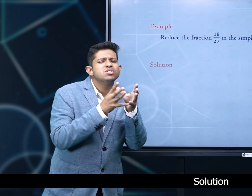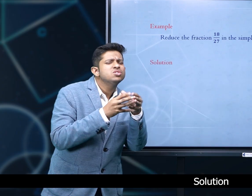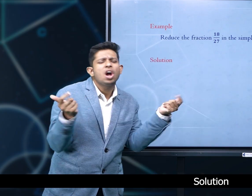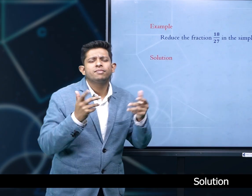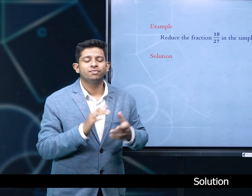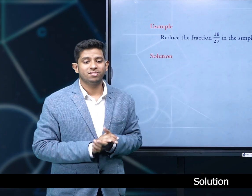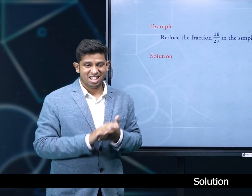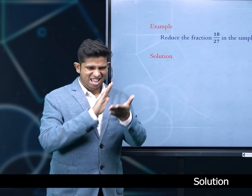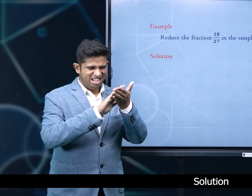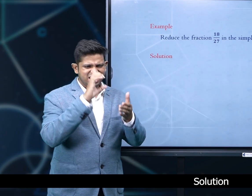Solution.